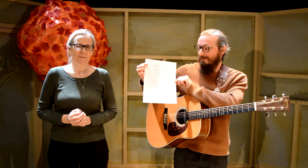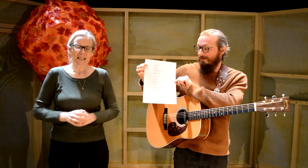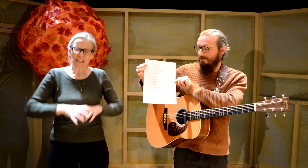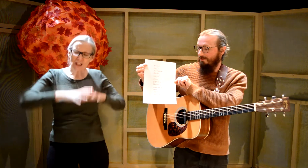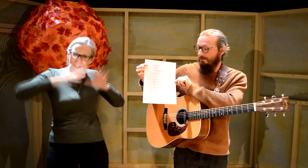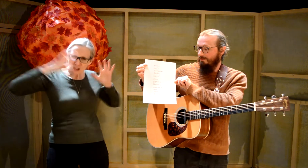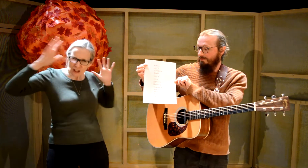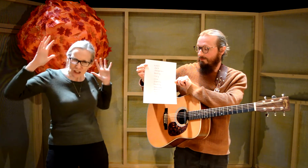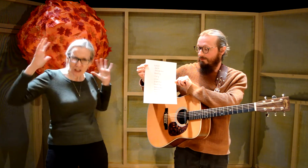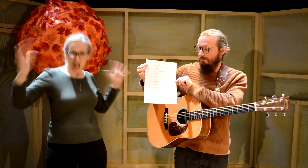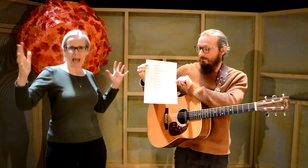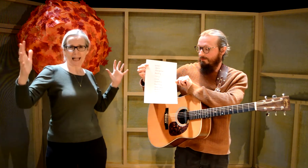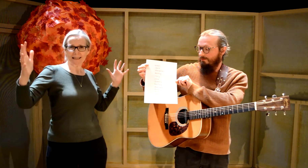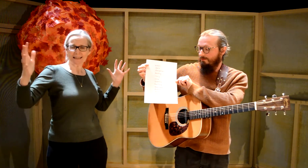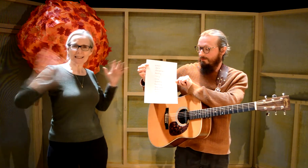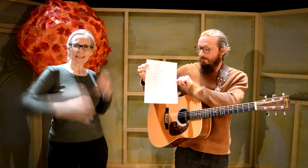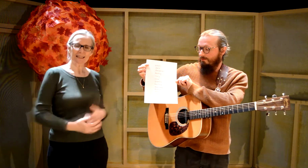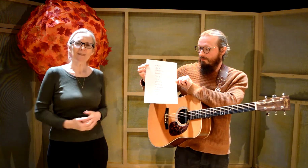gigantic,